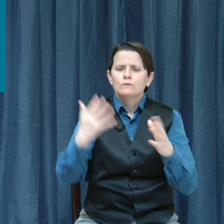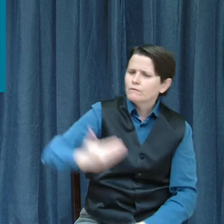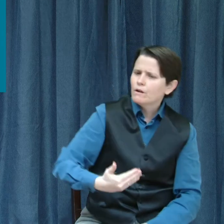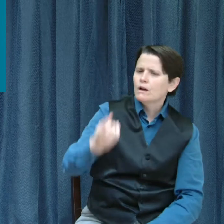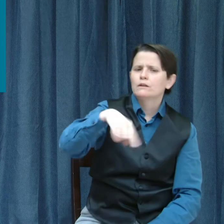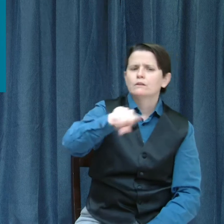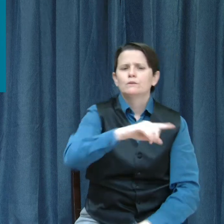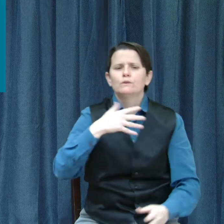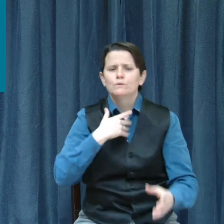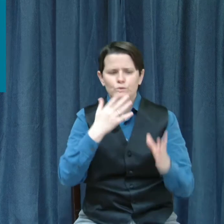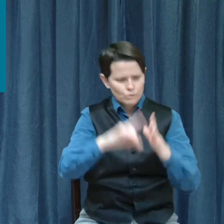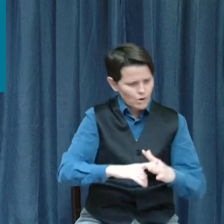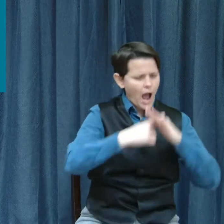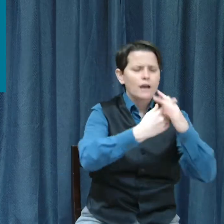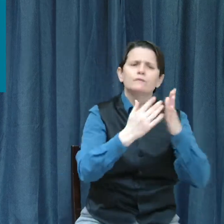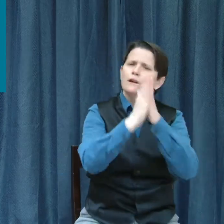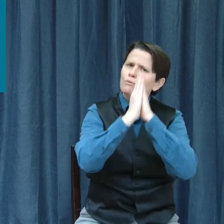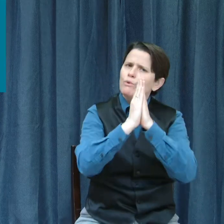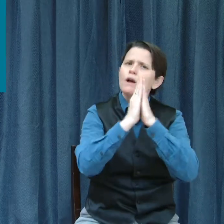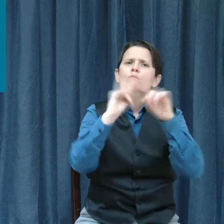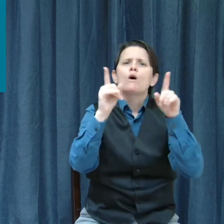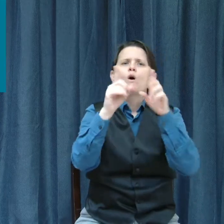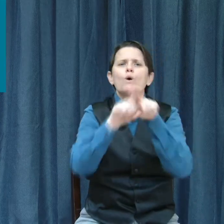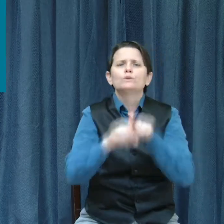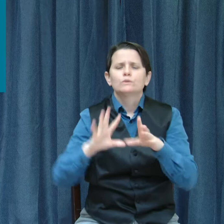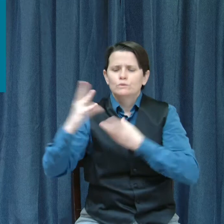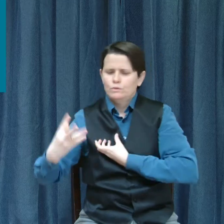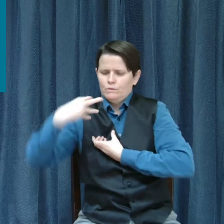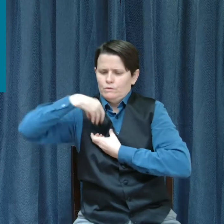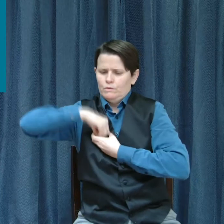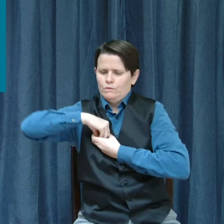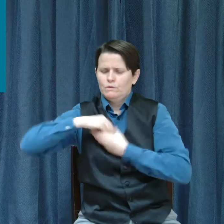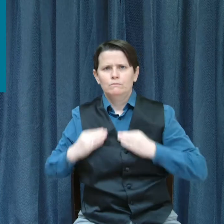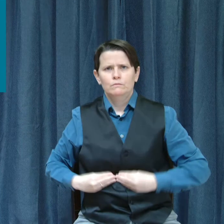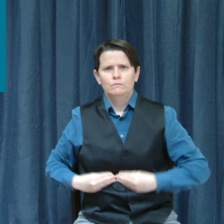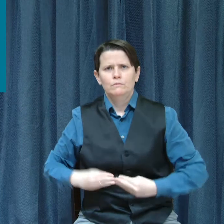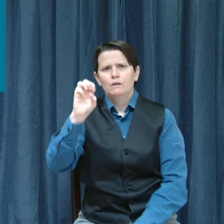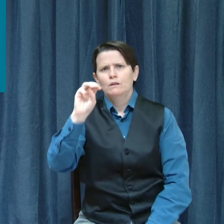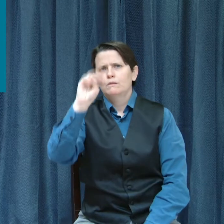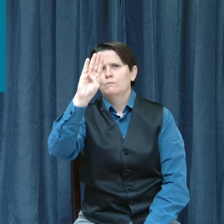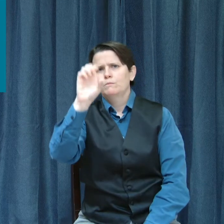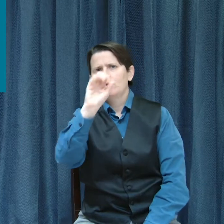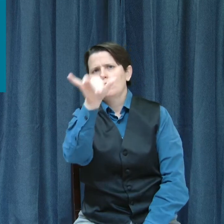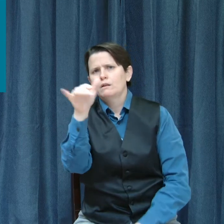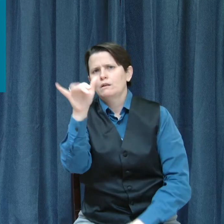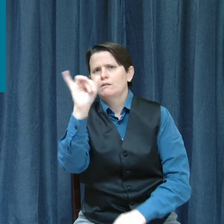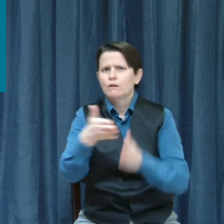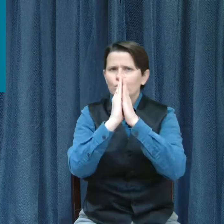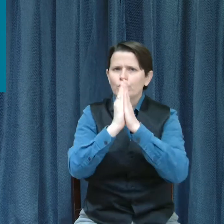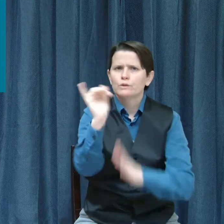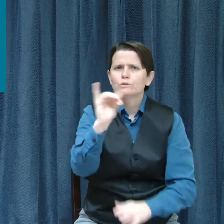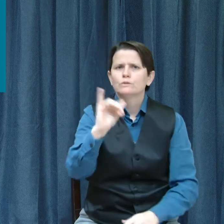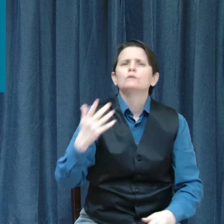it. We rotate through our mission statement, our vision statement, and our prayer for a new spiritual leader. So